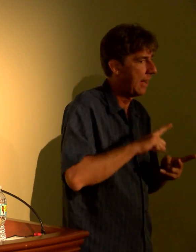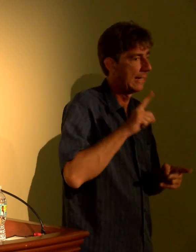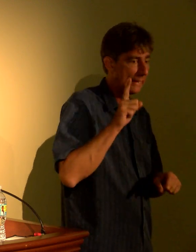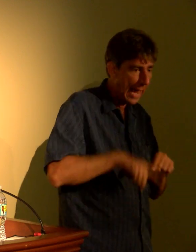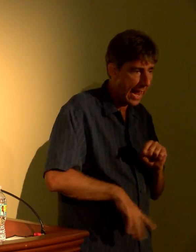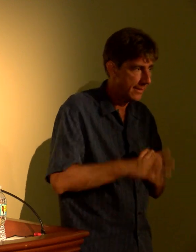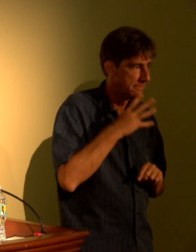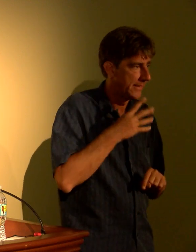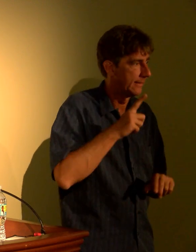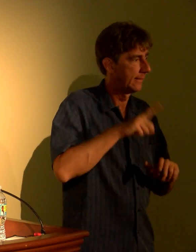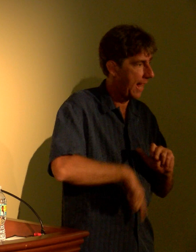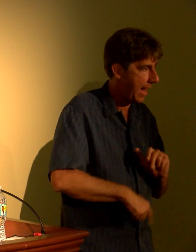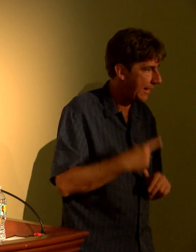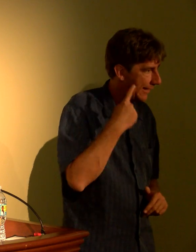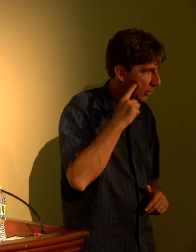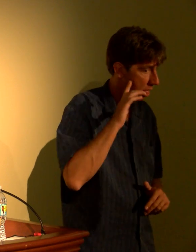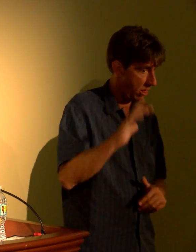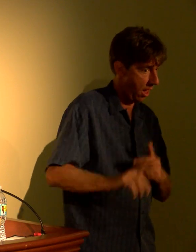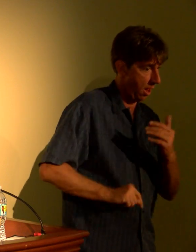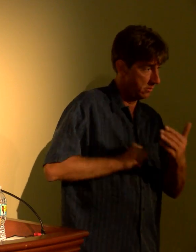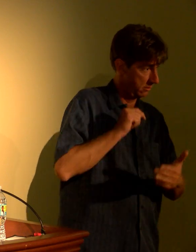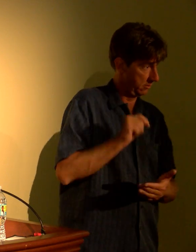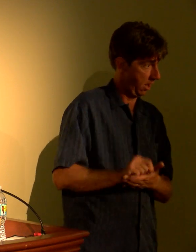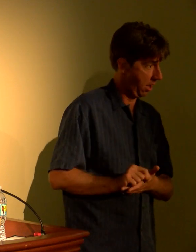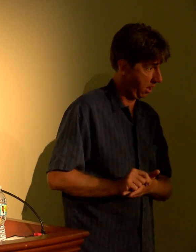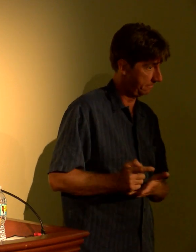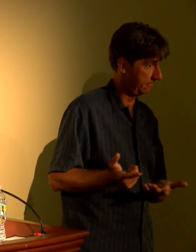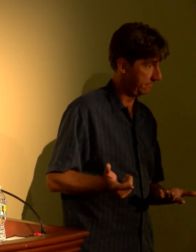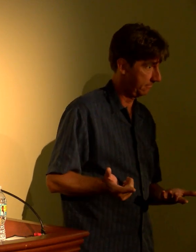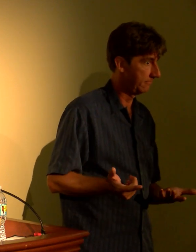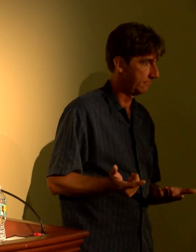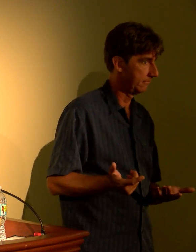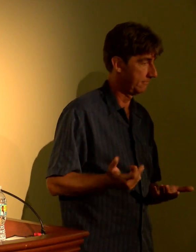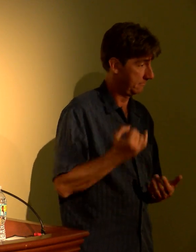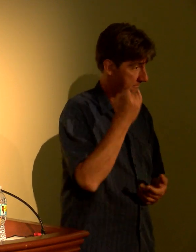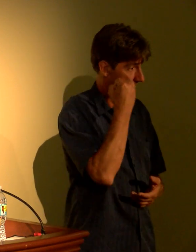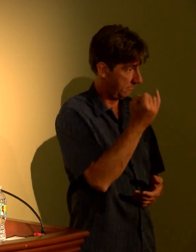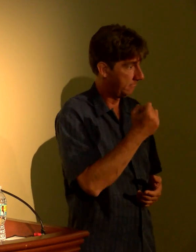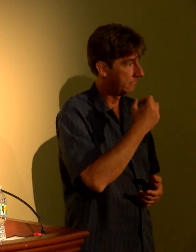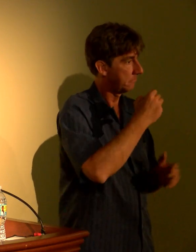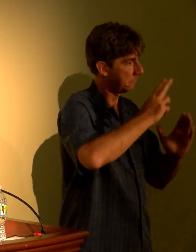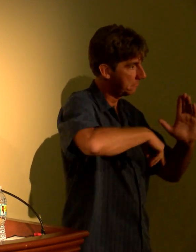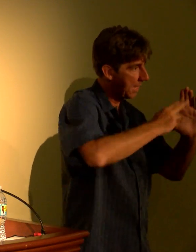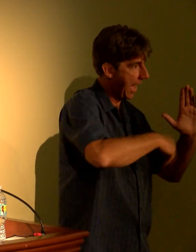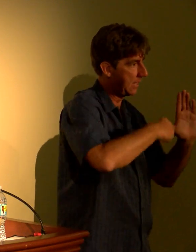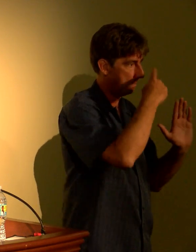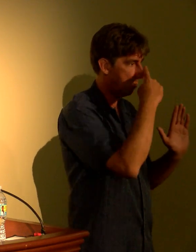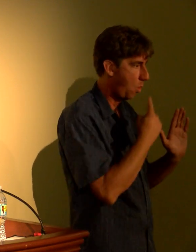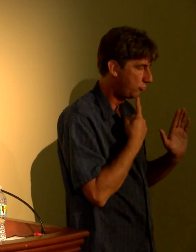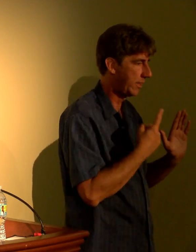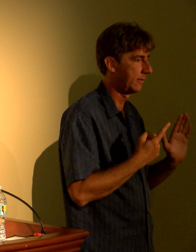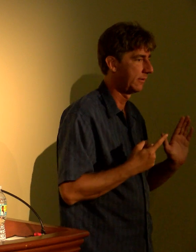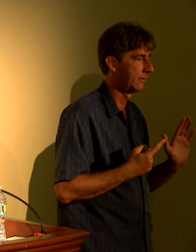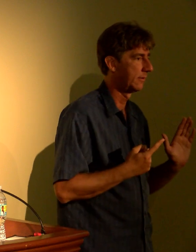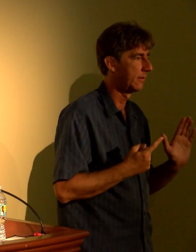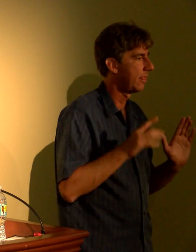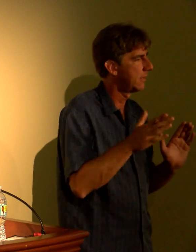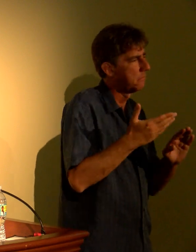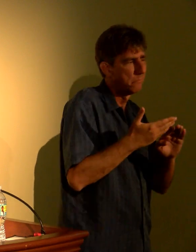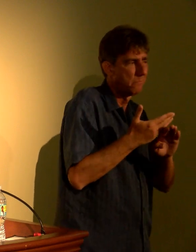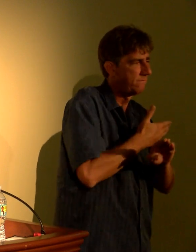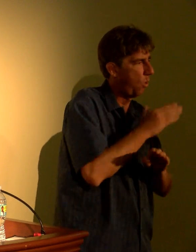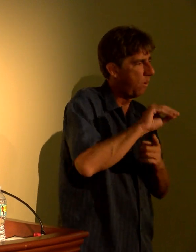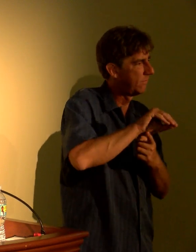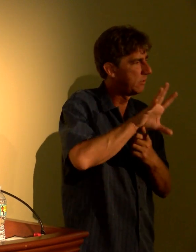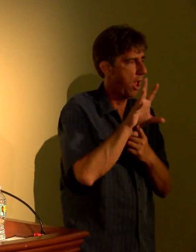imagine at this time and perhaps any other, painting a portrait, painting a likeness, particularly in an era before photography, when